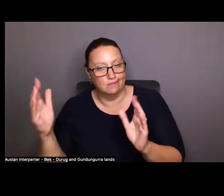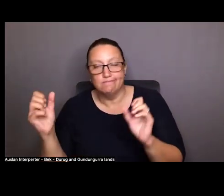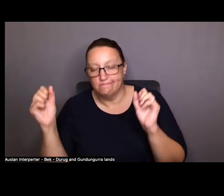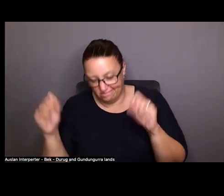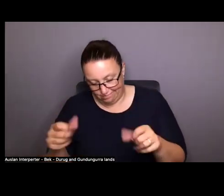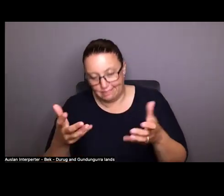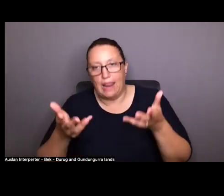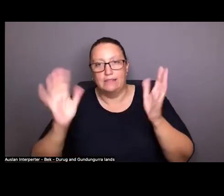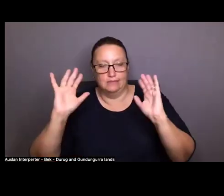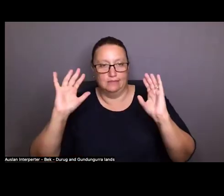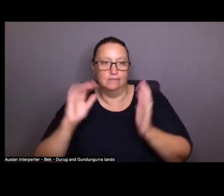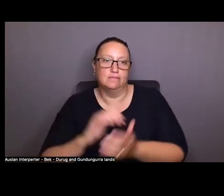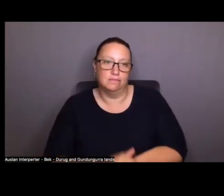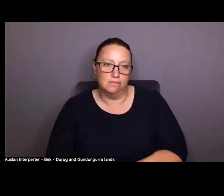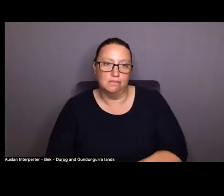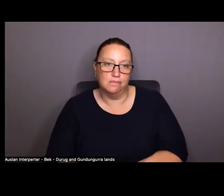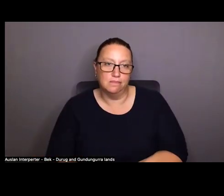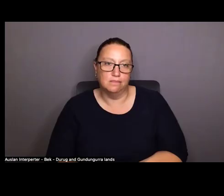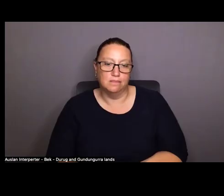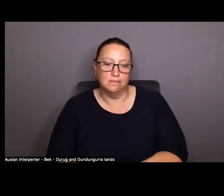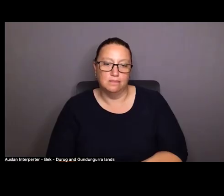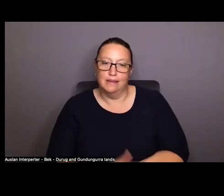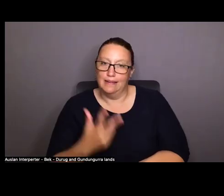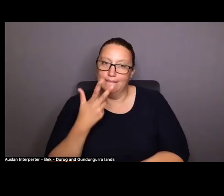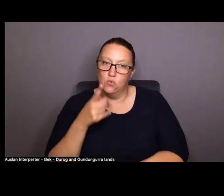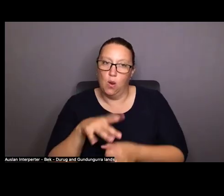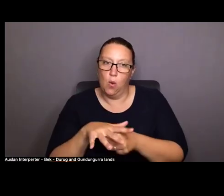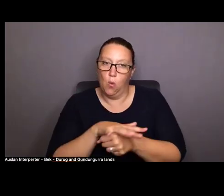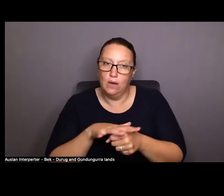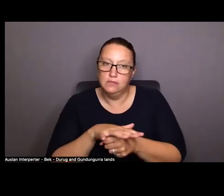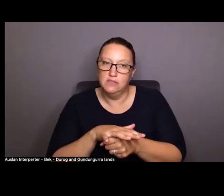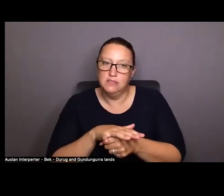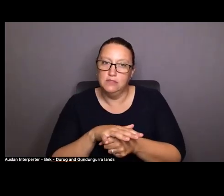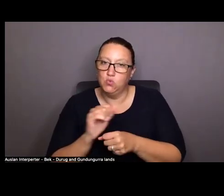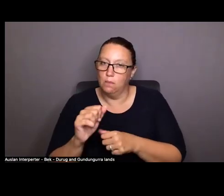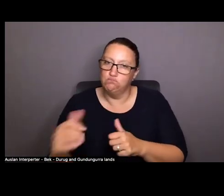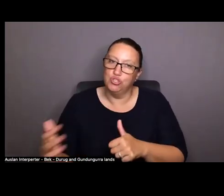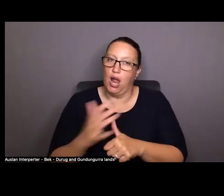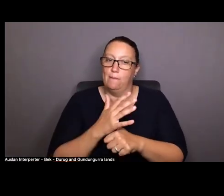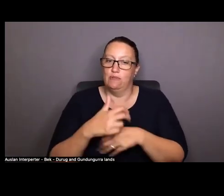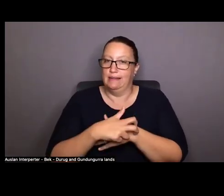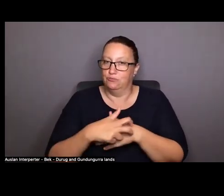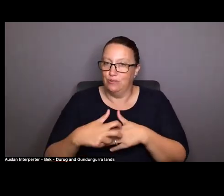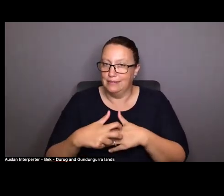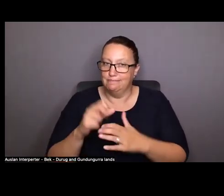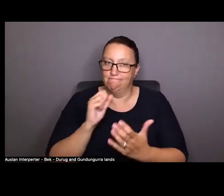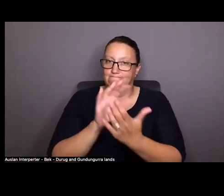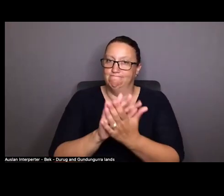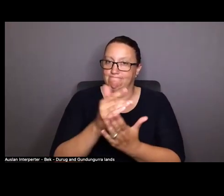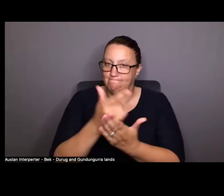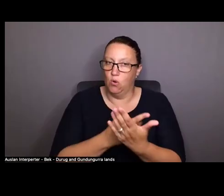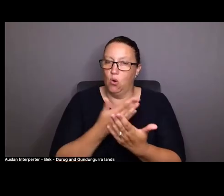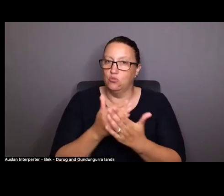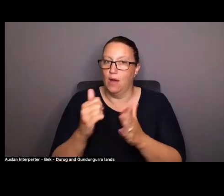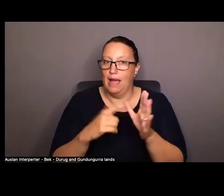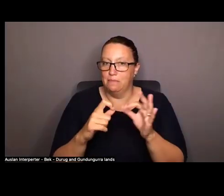to MM7 is all eligible. If you're located, if your primary address, the address that's listed on your ABN,